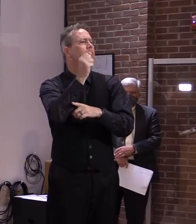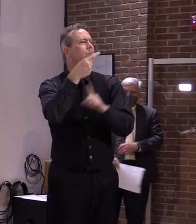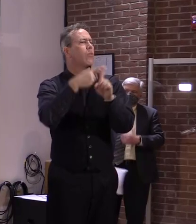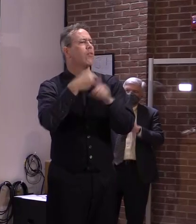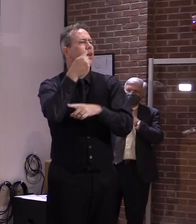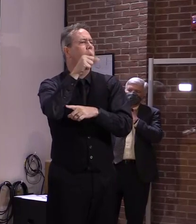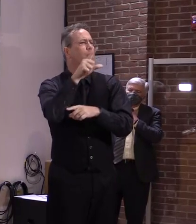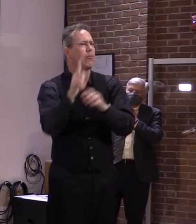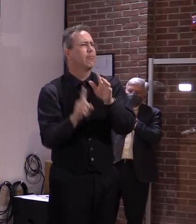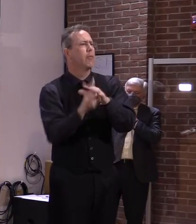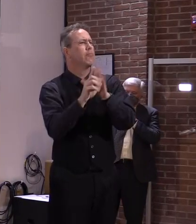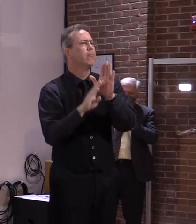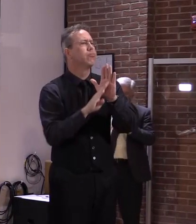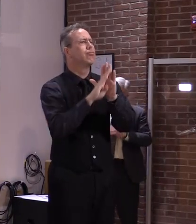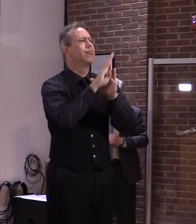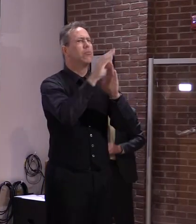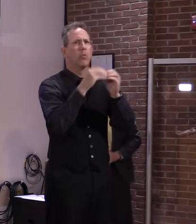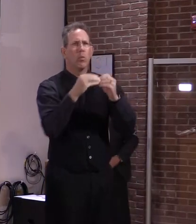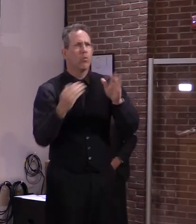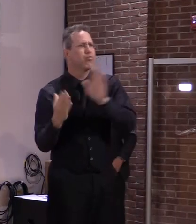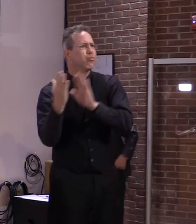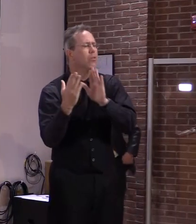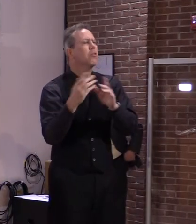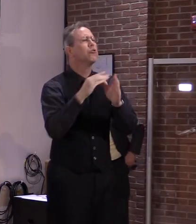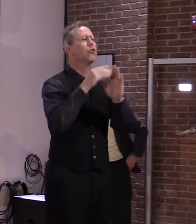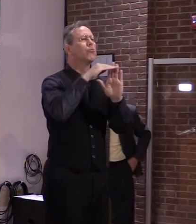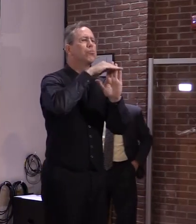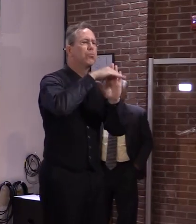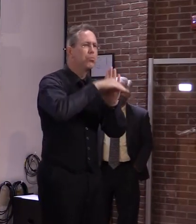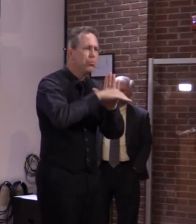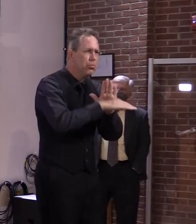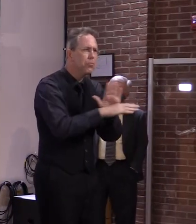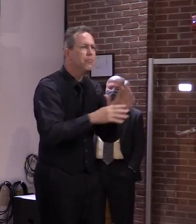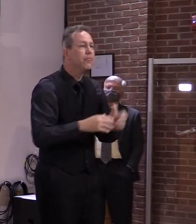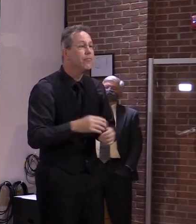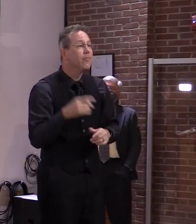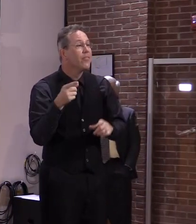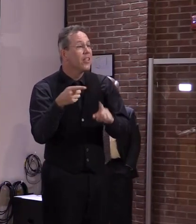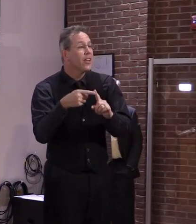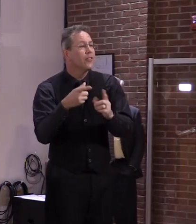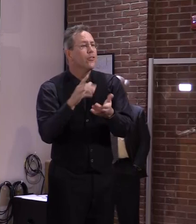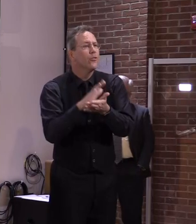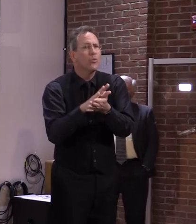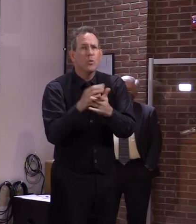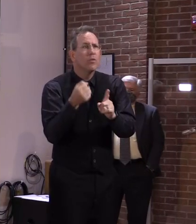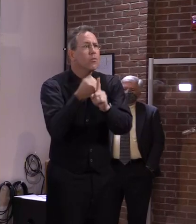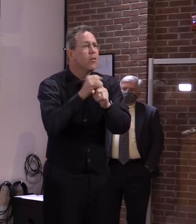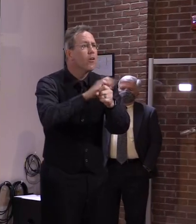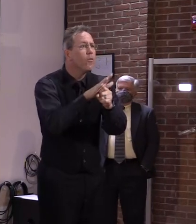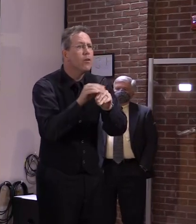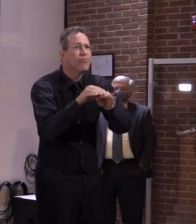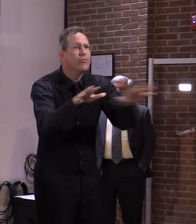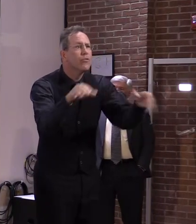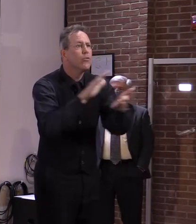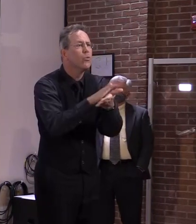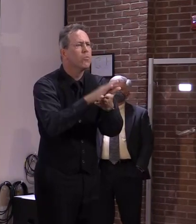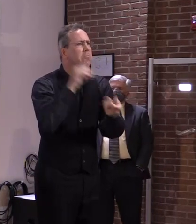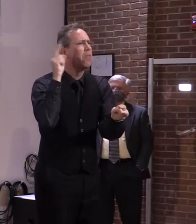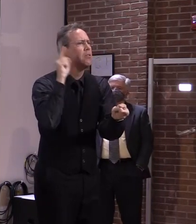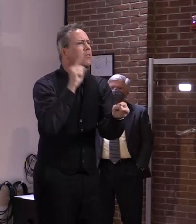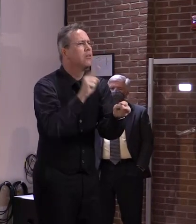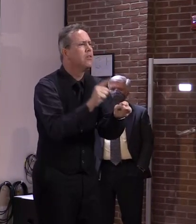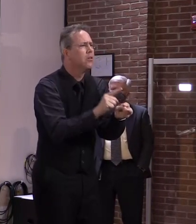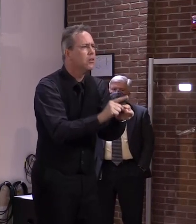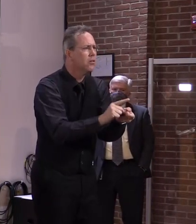Now that virus activity in our communities and our schools is receding, I expect school operations will become much more stable and more schools will be